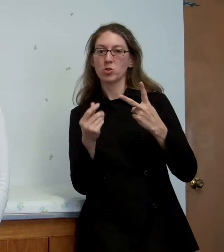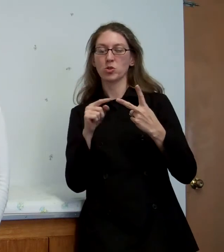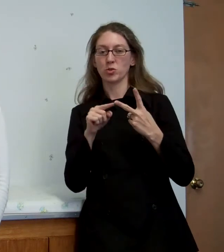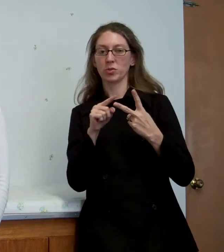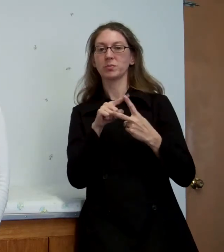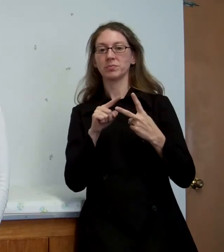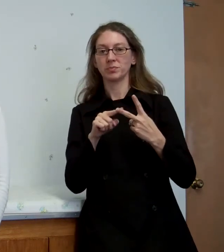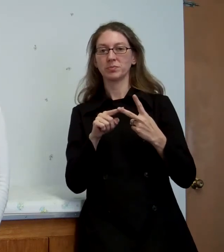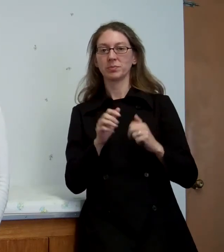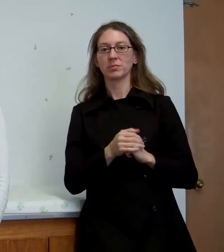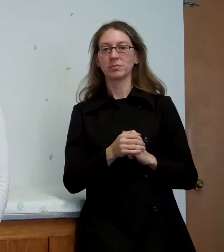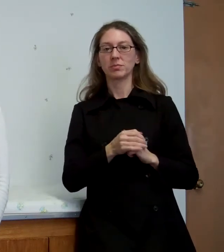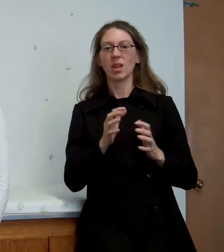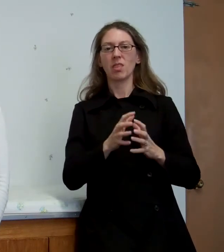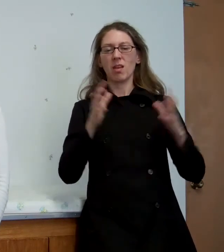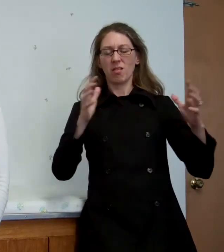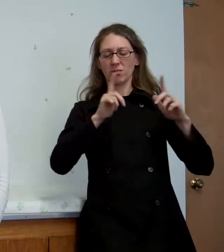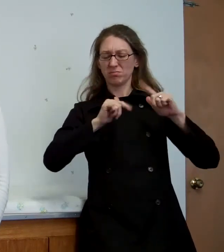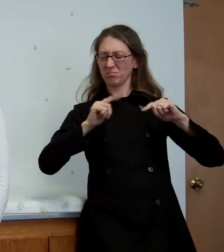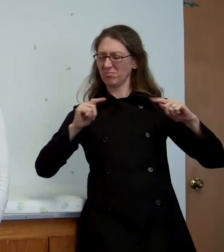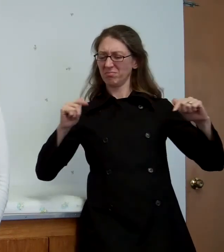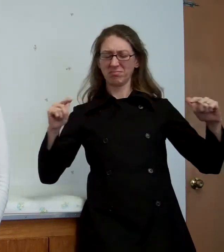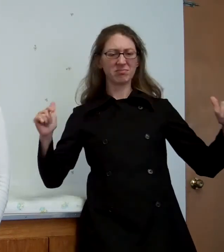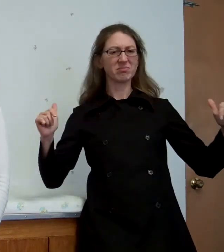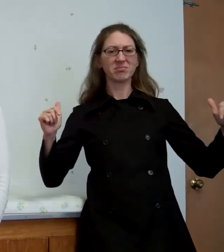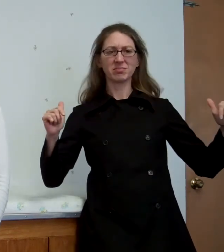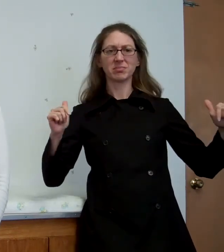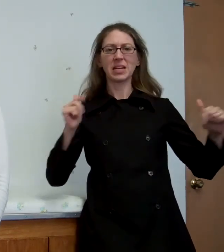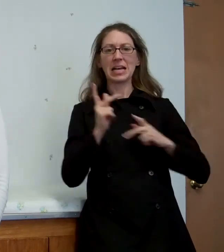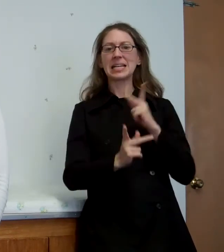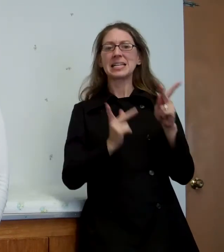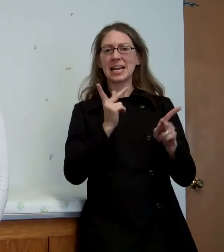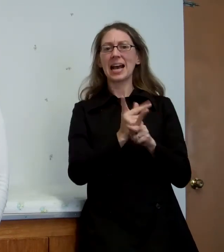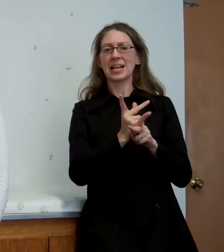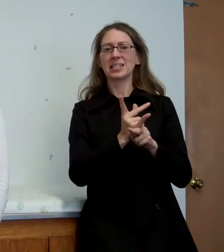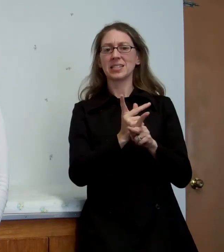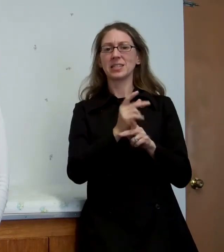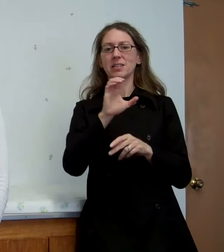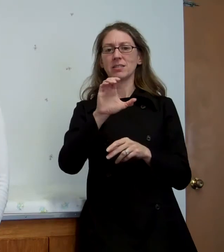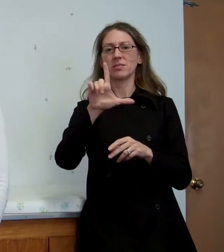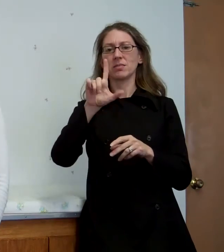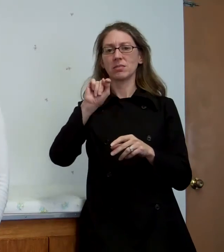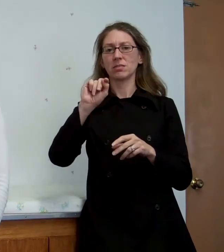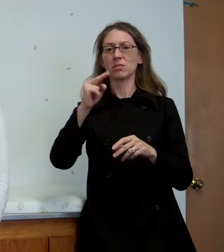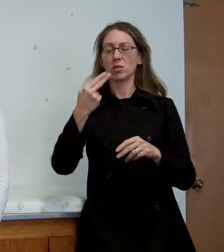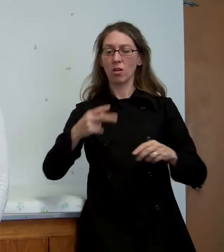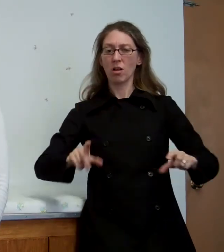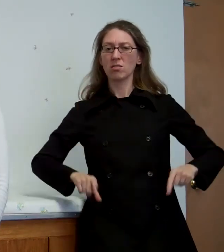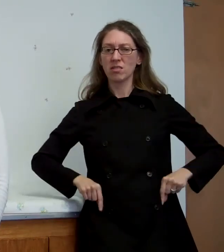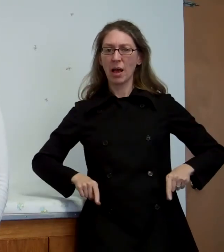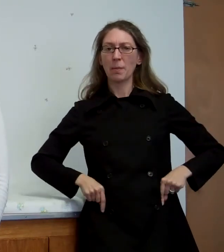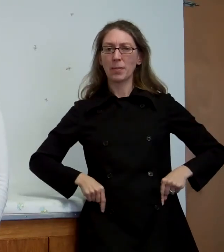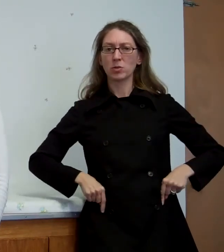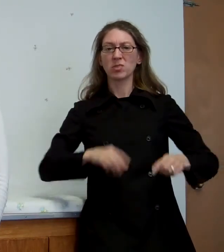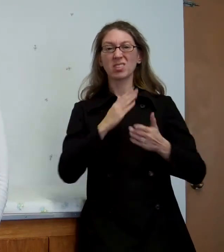There are lots of cloth diapering options, and each one has their advantages and disadvantages.